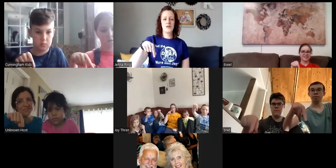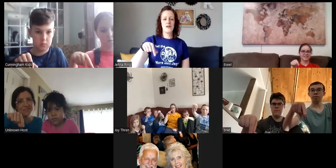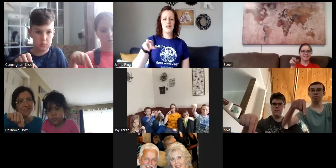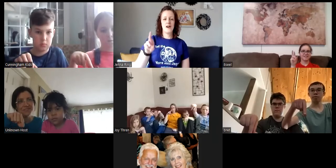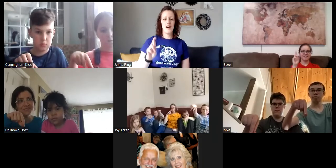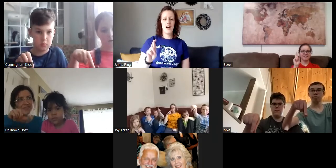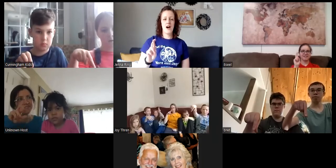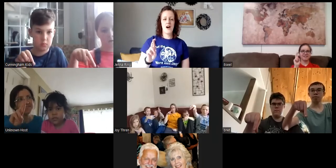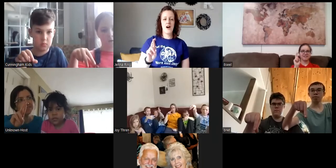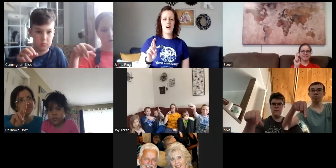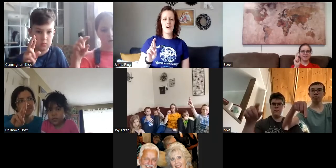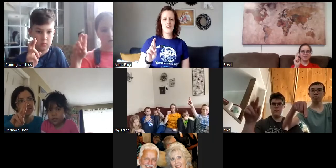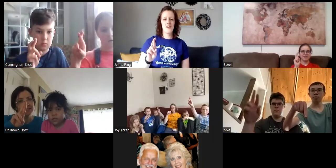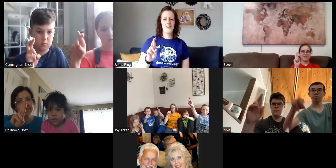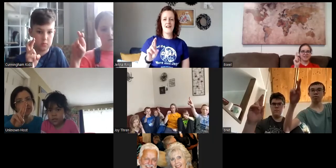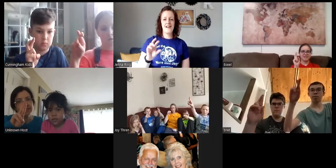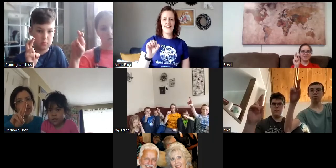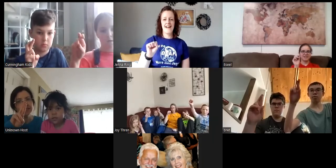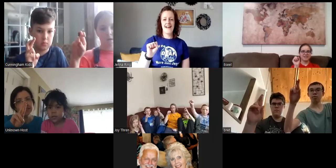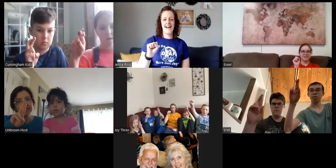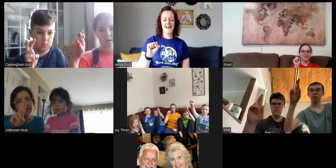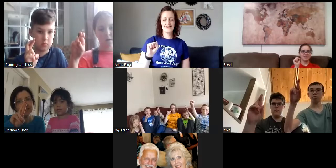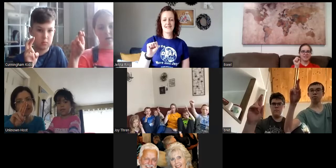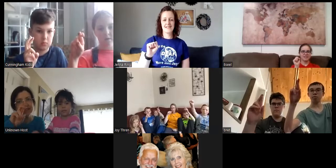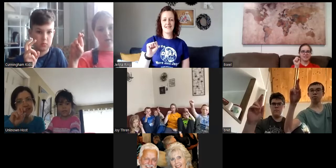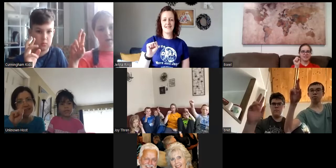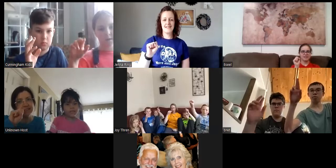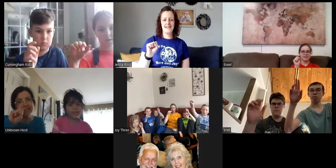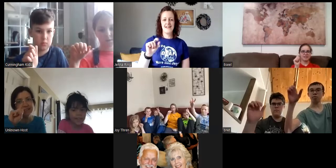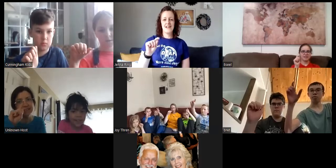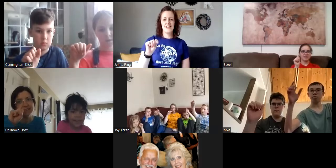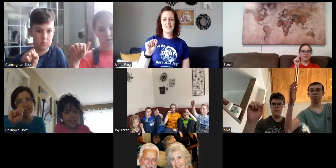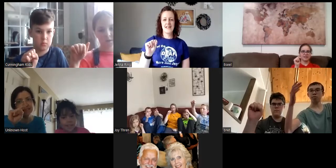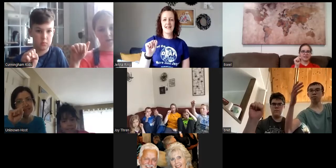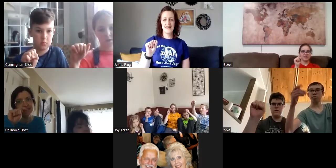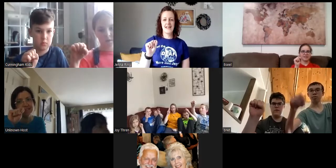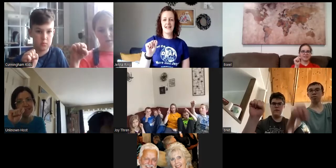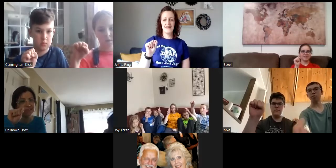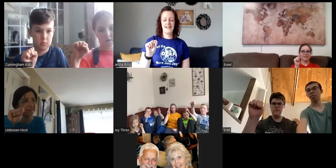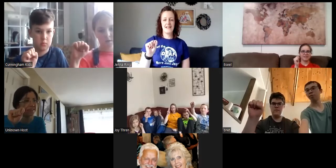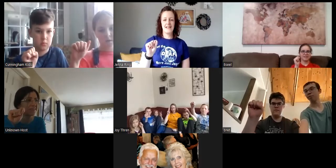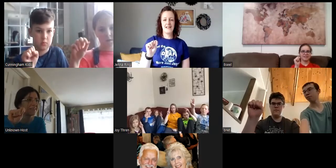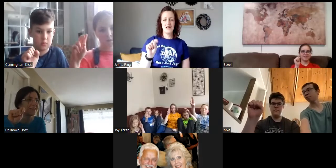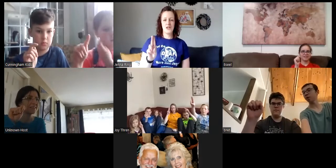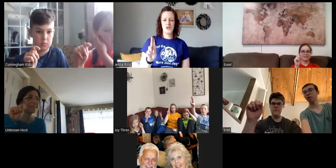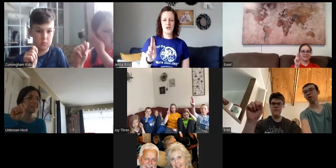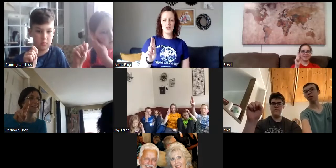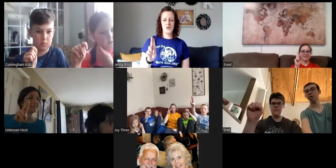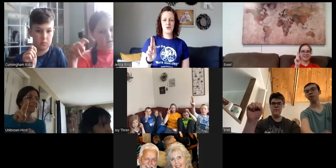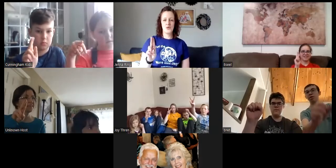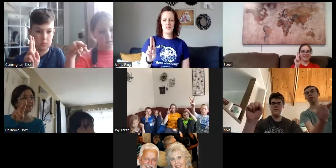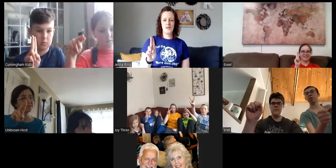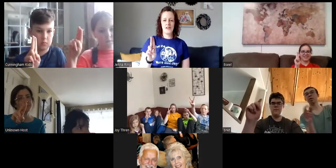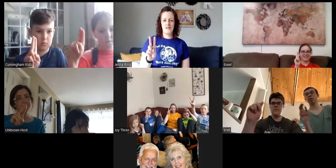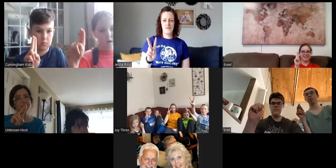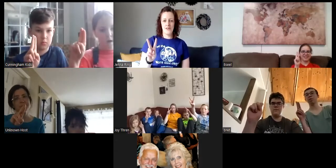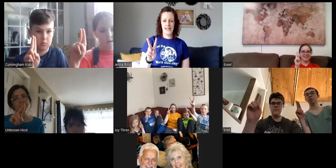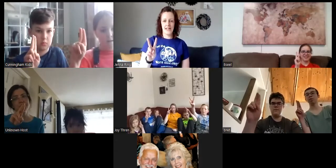Q, R, S, T,